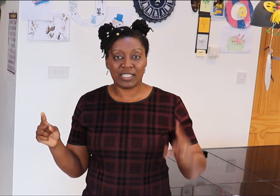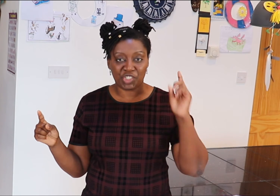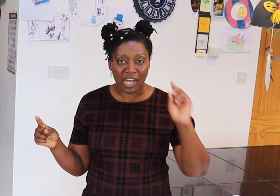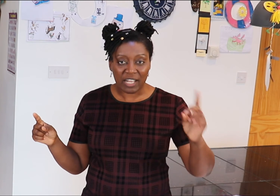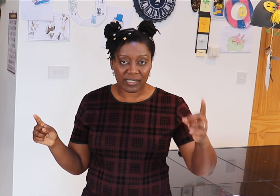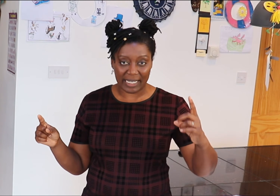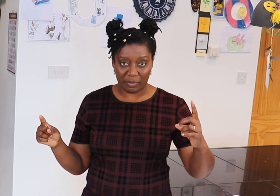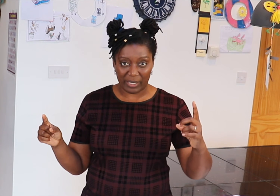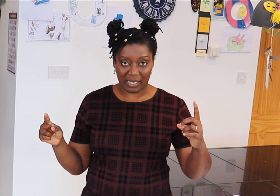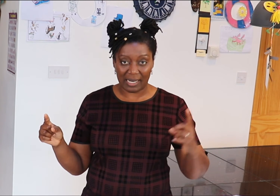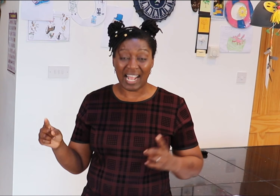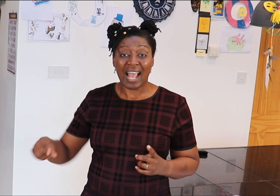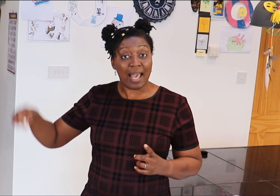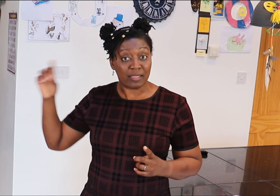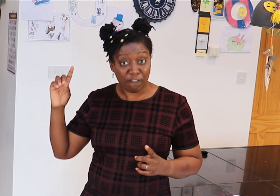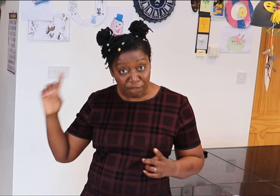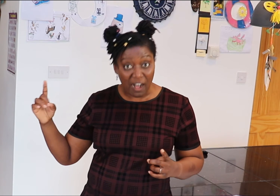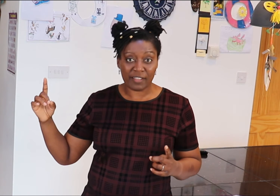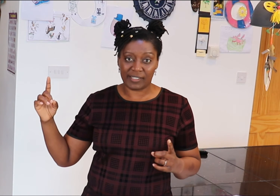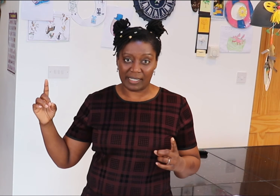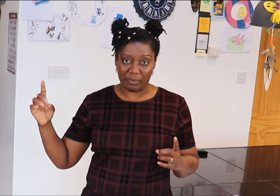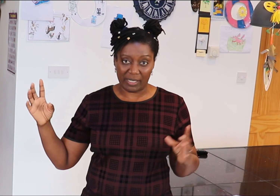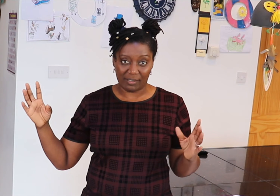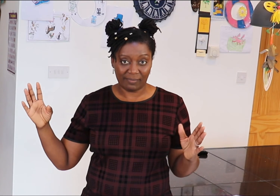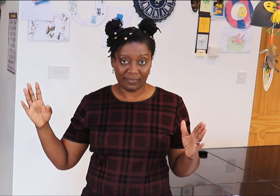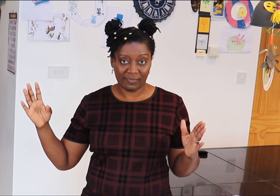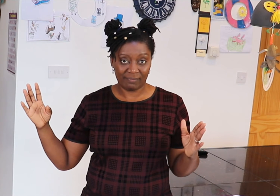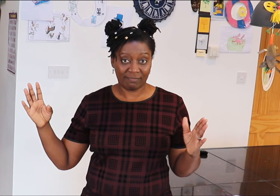the child's inner being and the father's inner being.